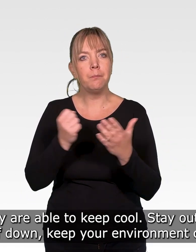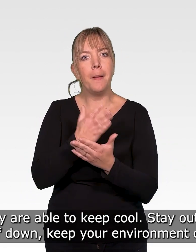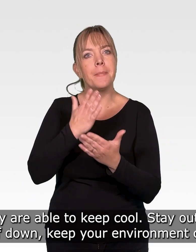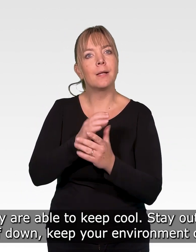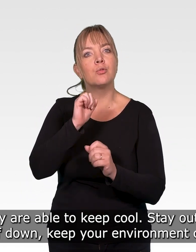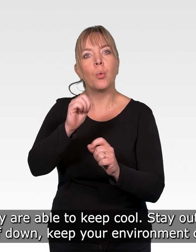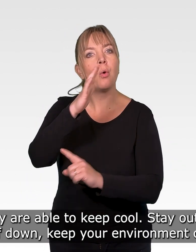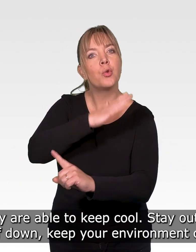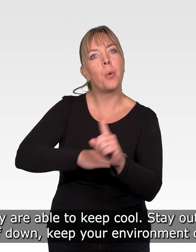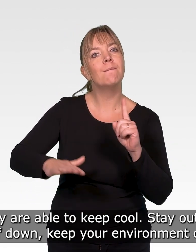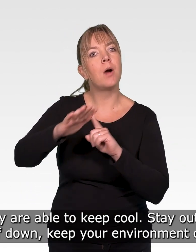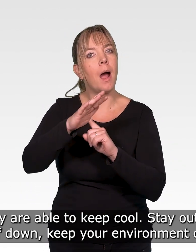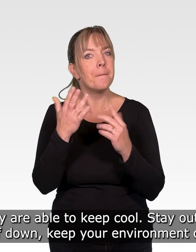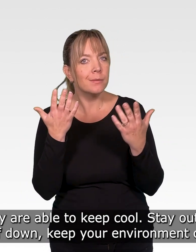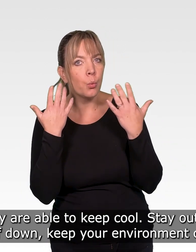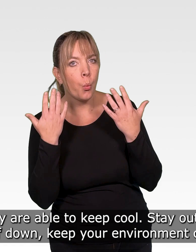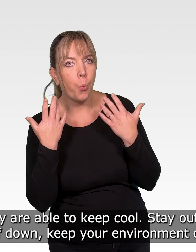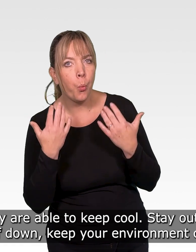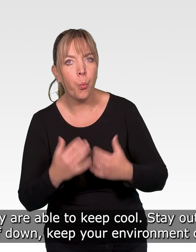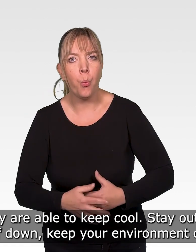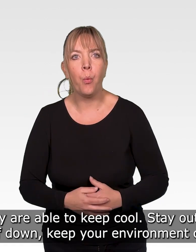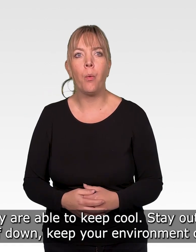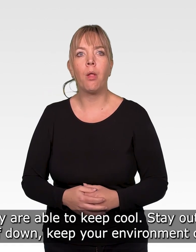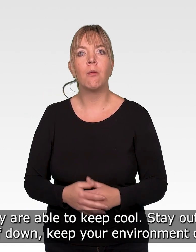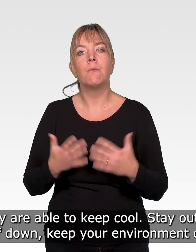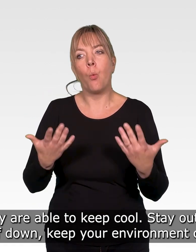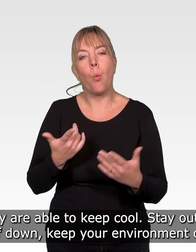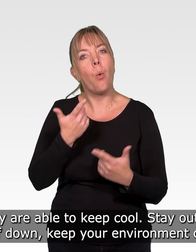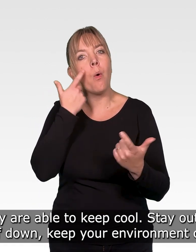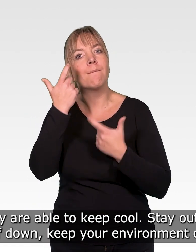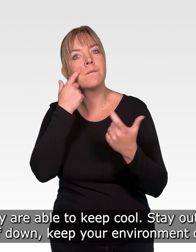Keep your environment cool or find somewhere else that is cool.